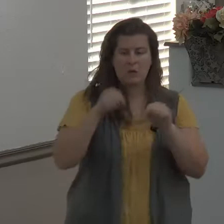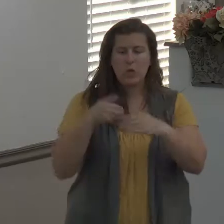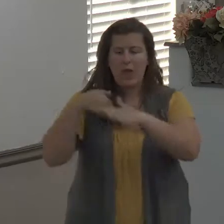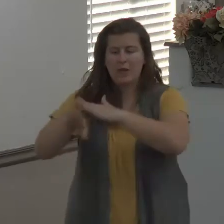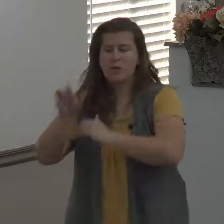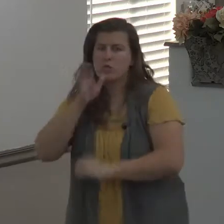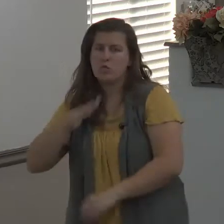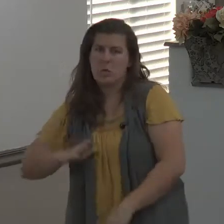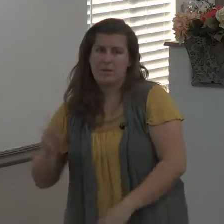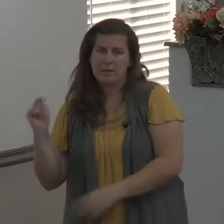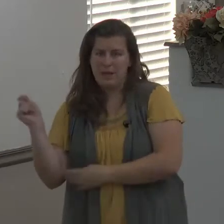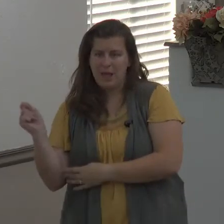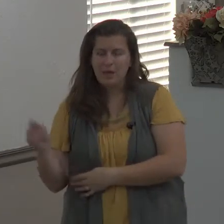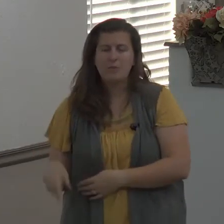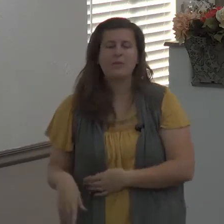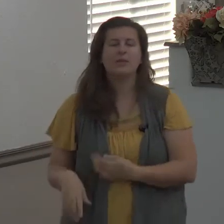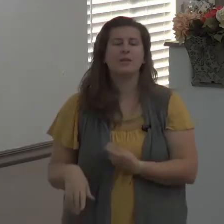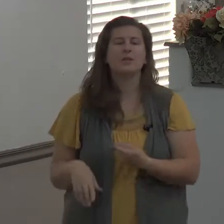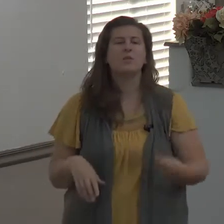perverts.